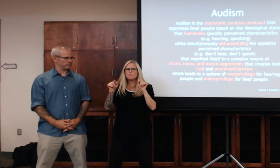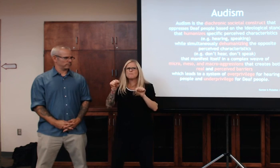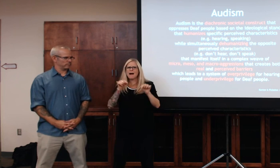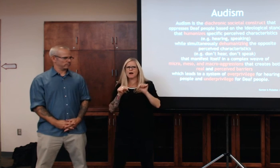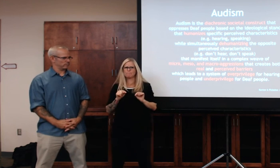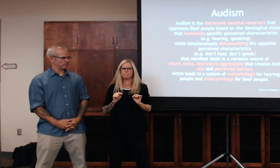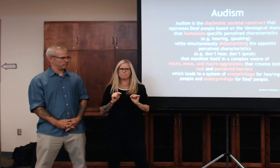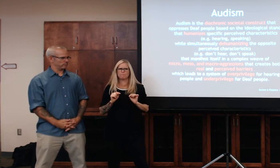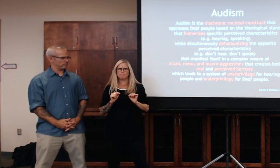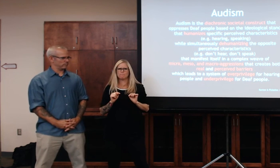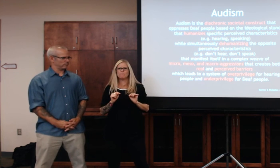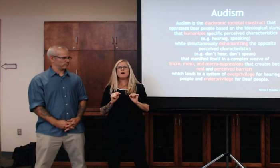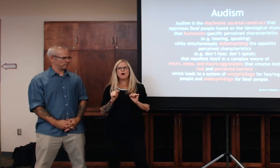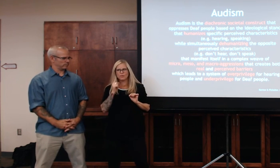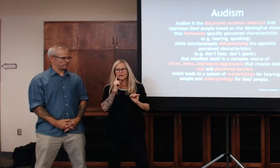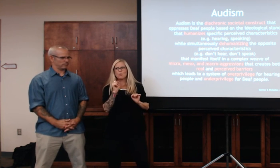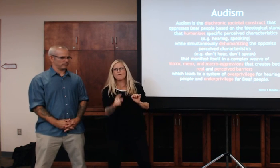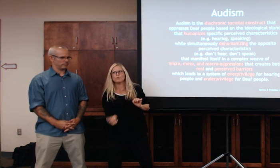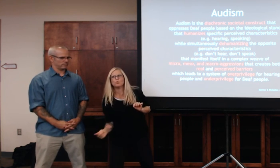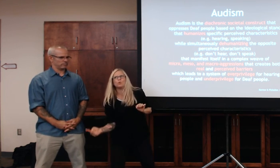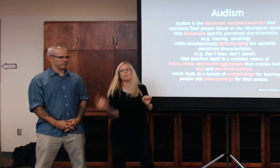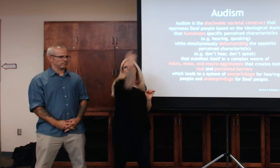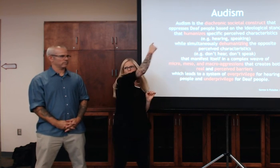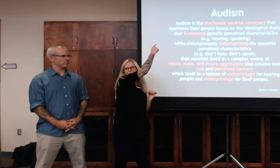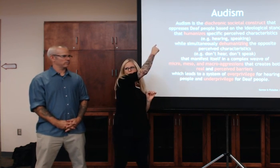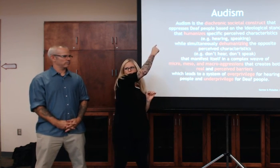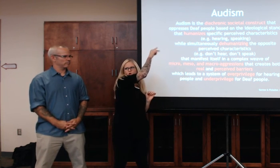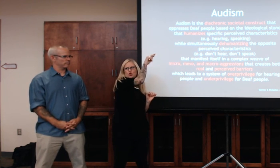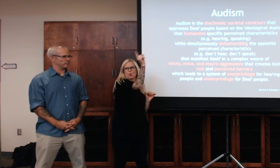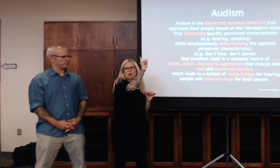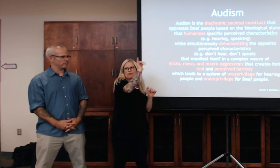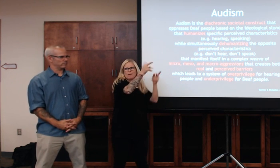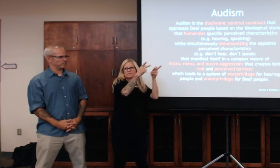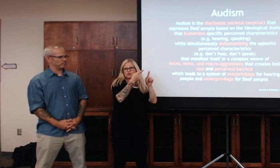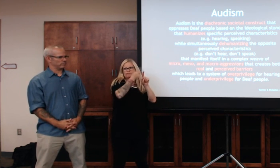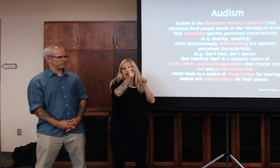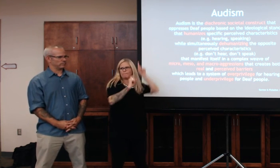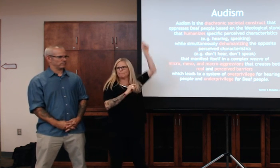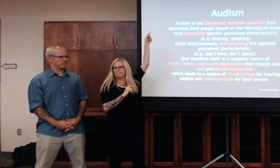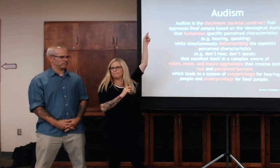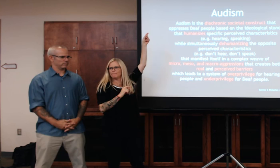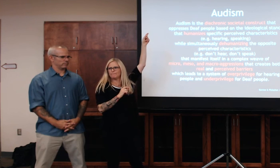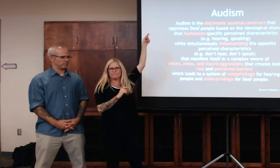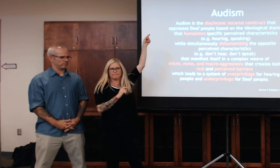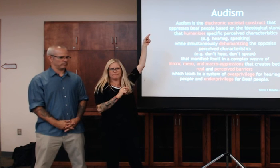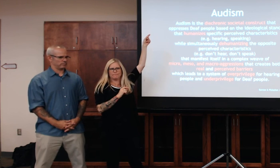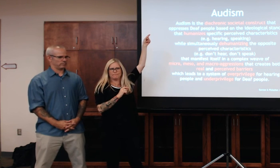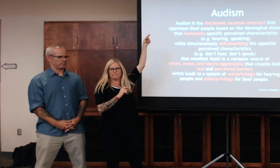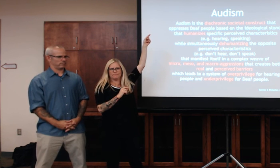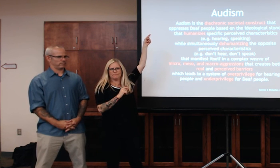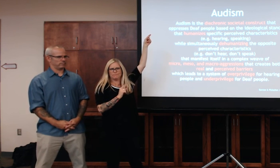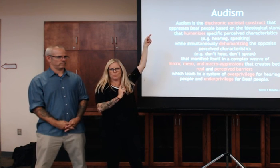up. Let's take a step back. We really need to go back to where that position is coming from.